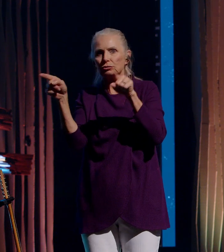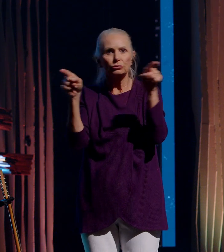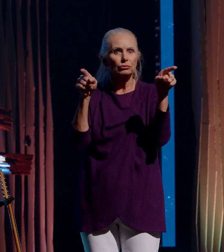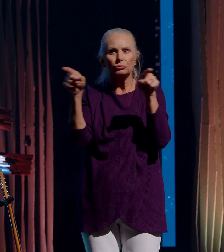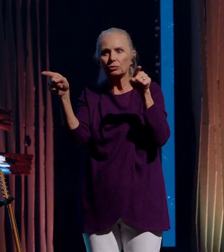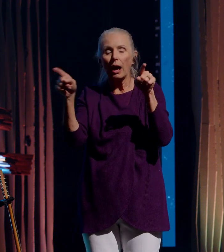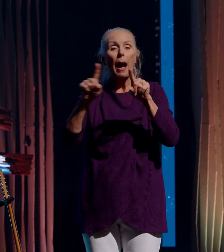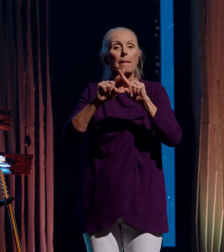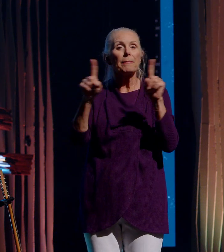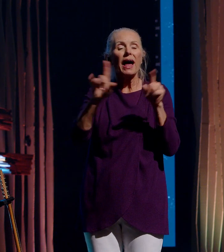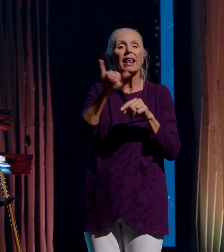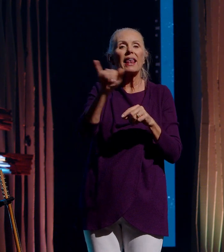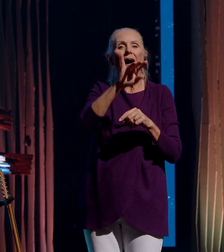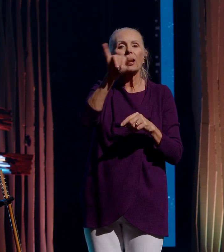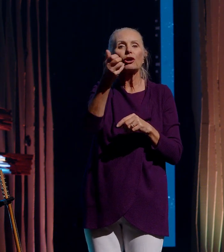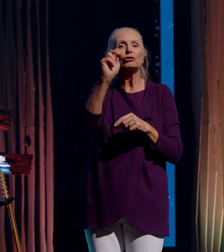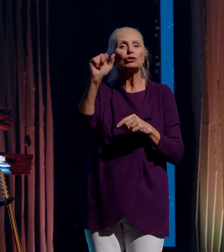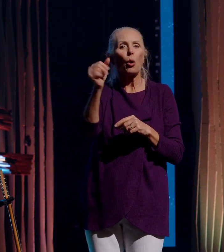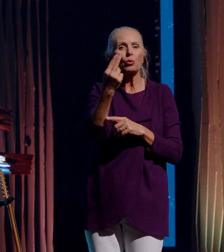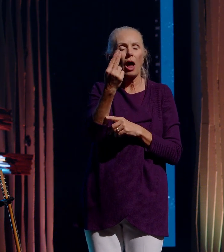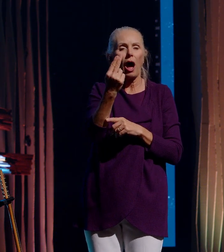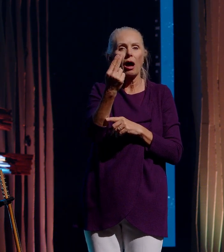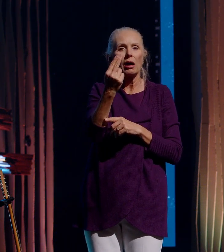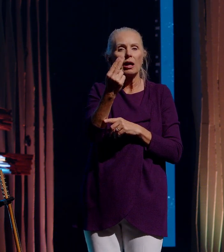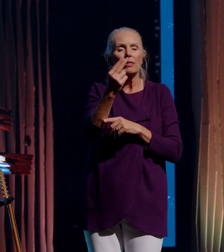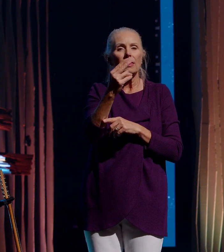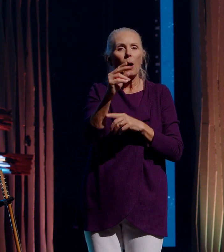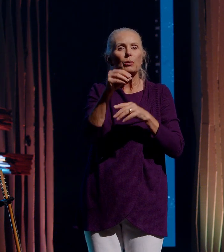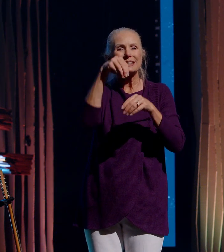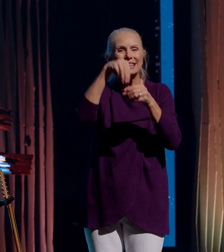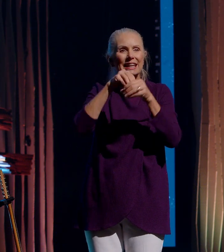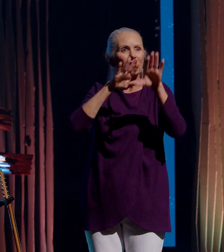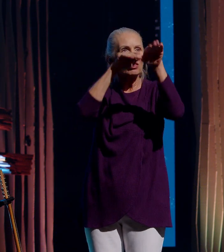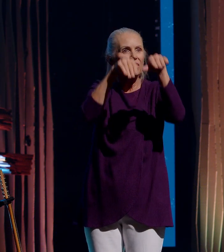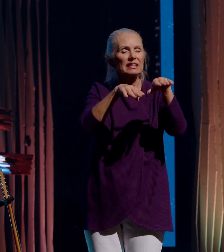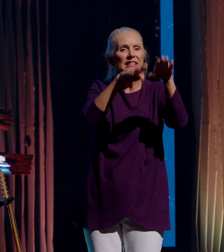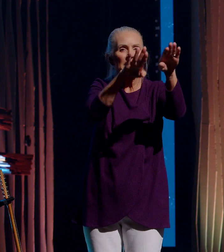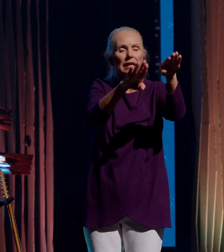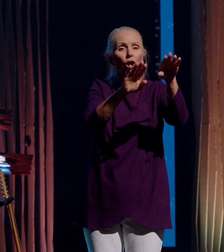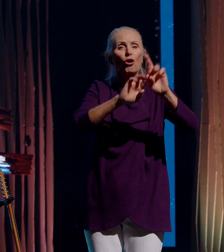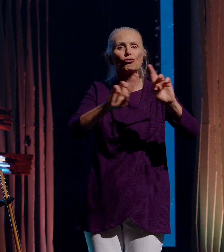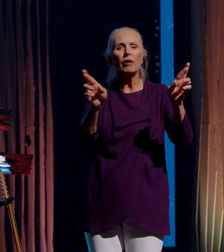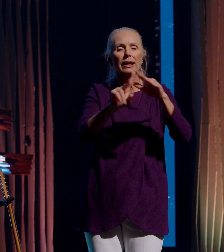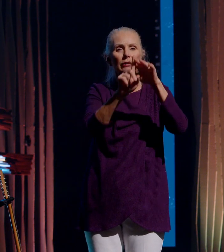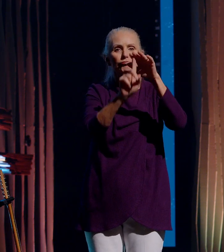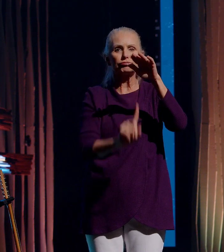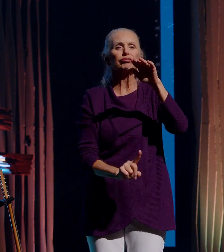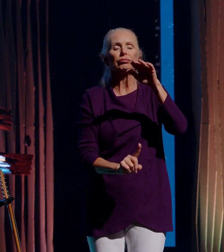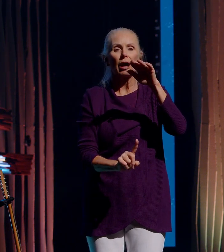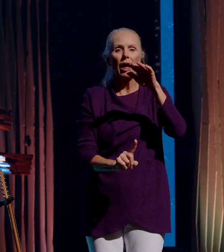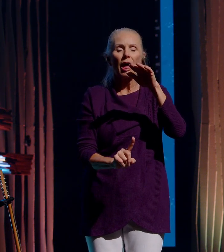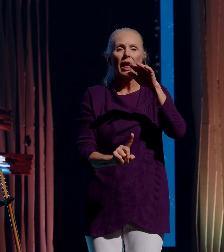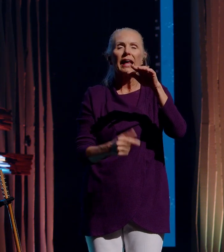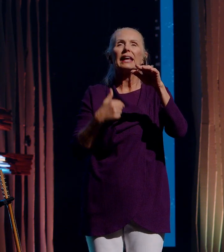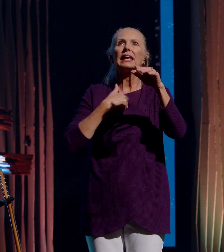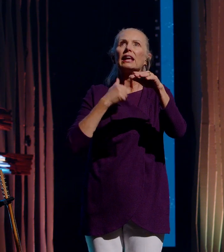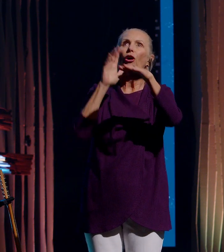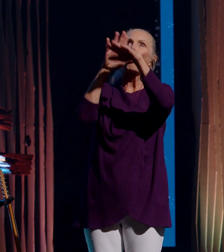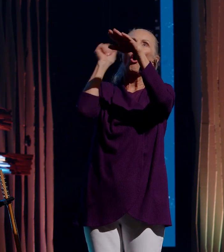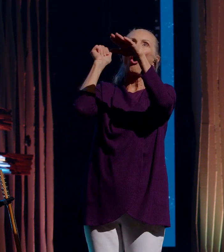like Jonah sinking in a sea that was about to drown him, the psalmist called on the name of the